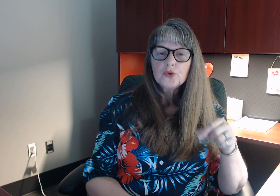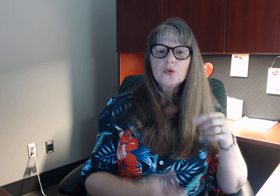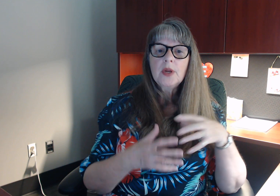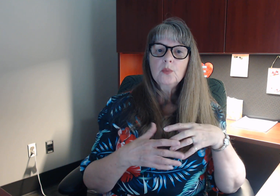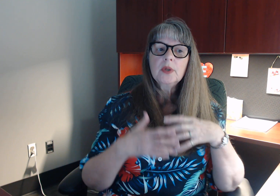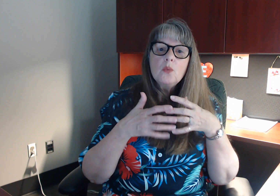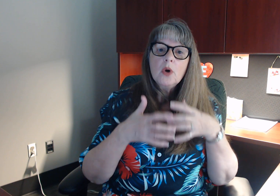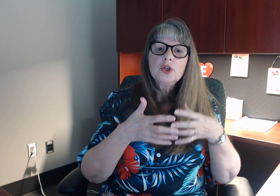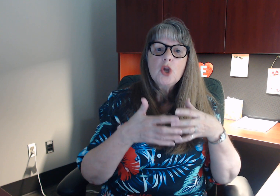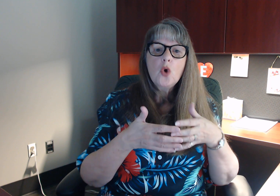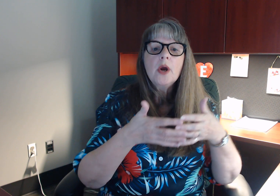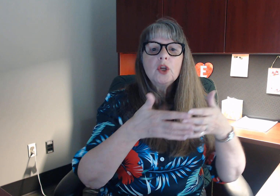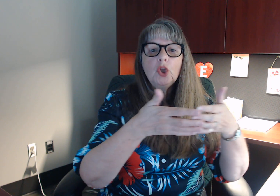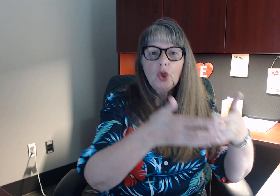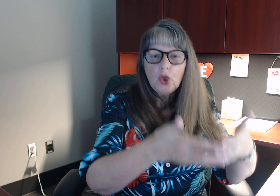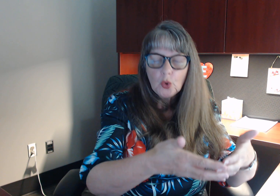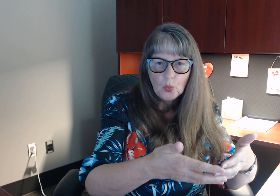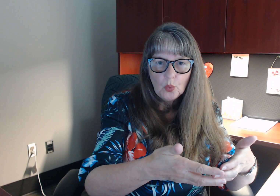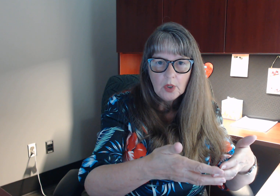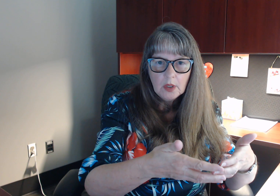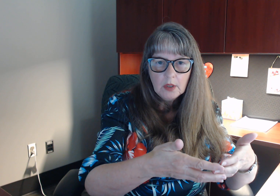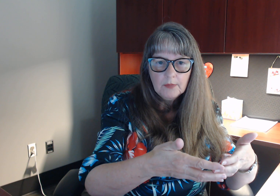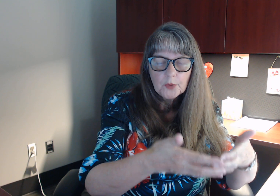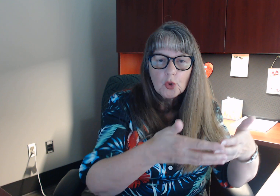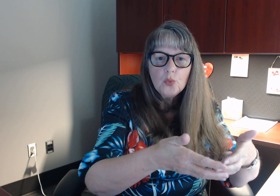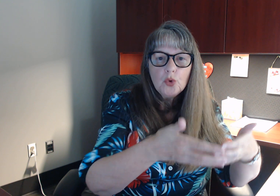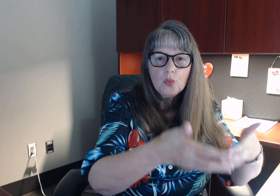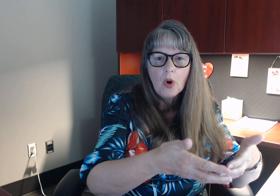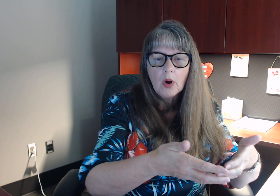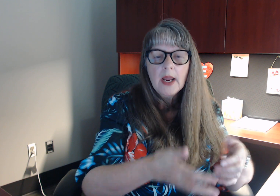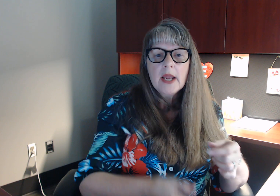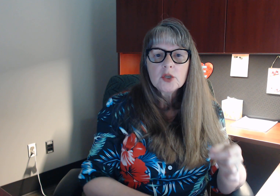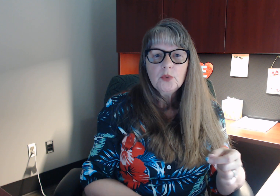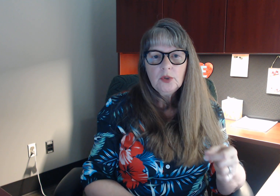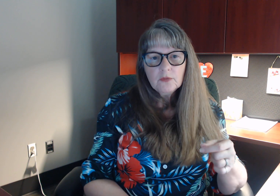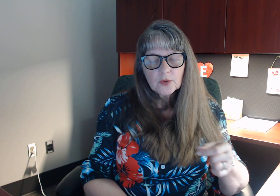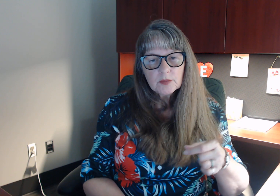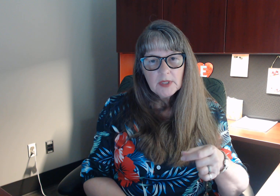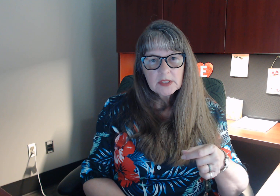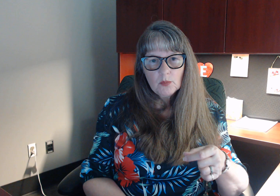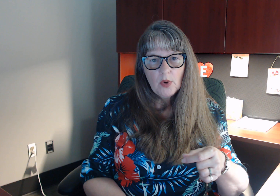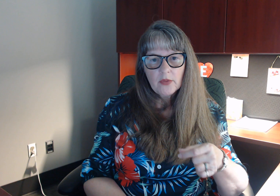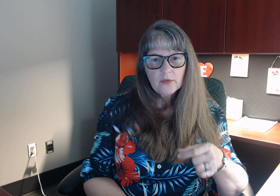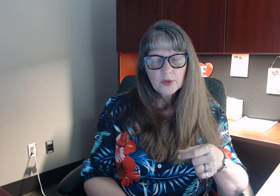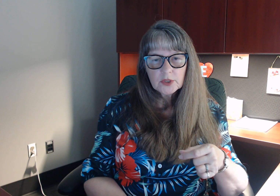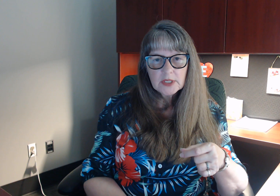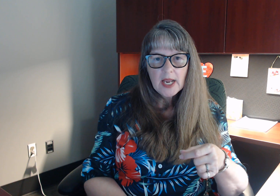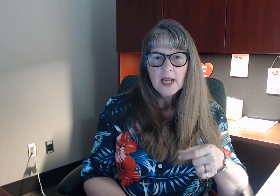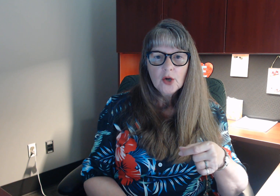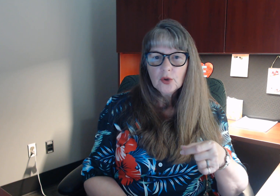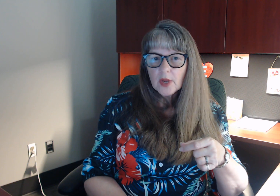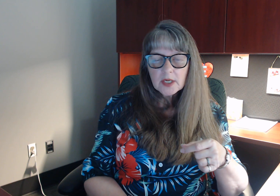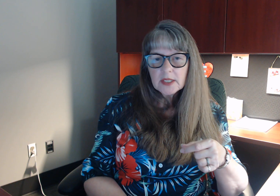they really want to know you, who you are. Because when you first meet someone on the first day, you're not going to sit